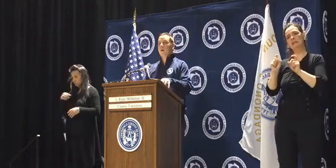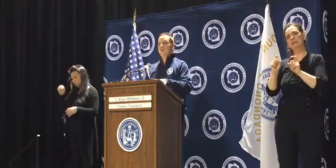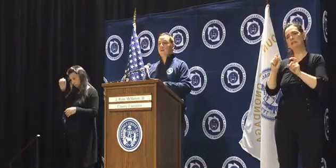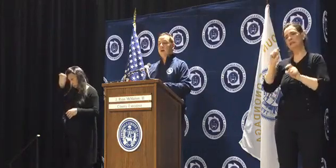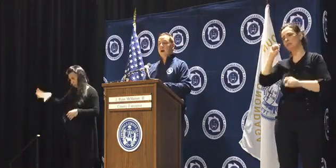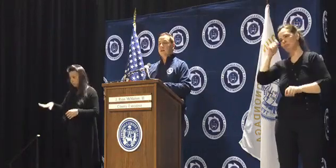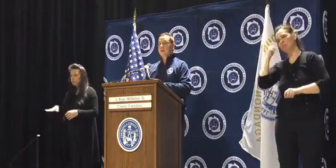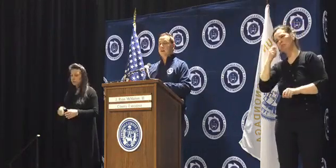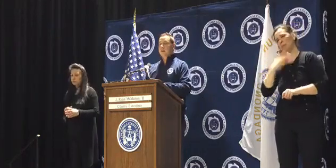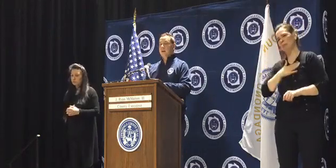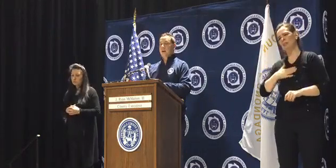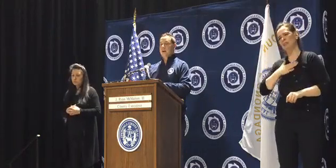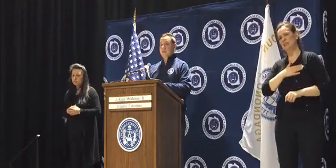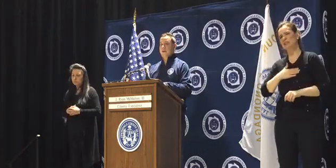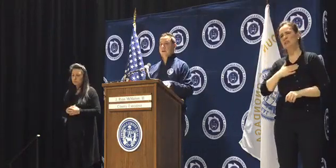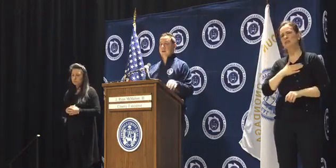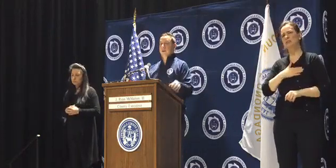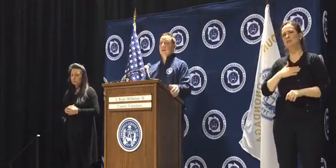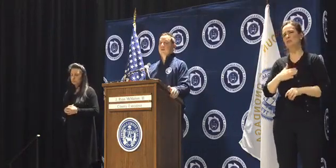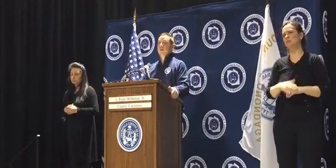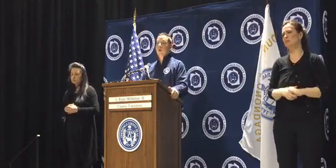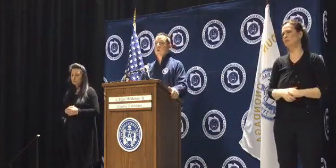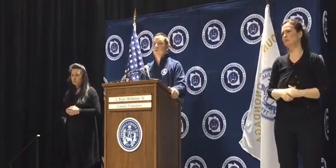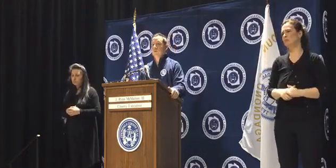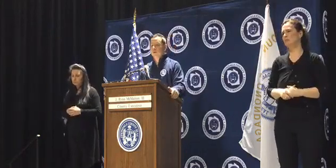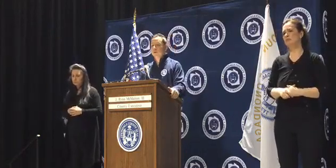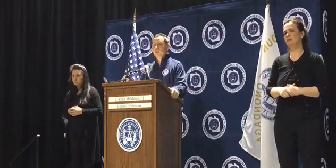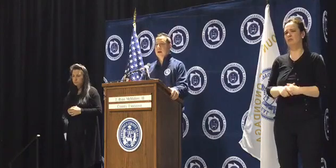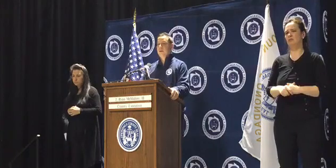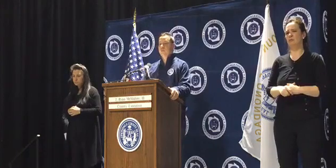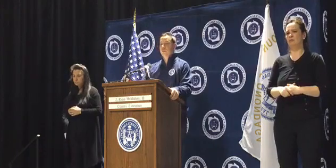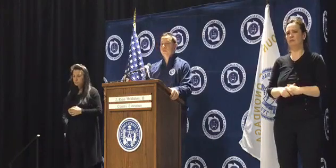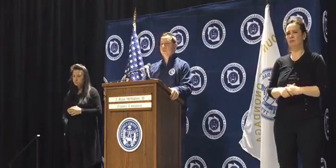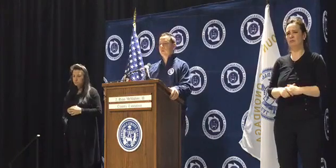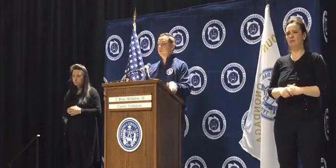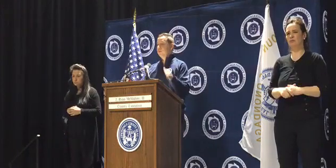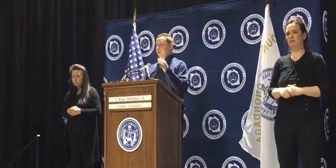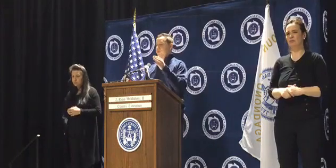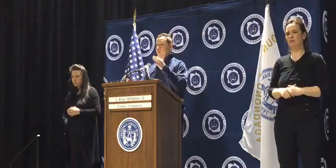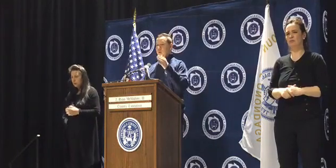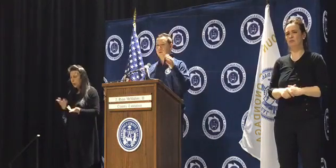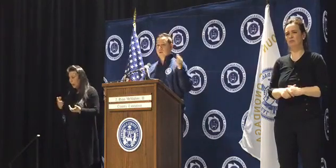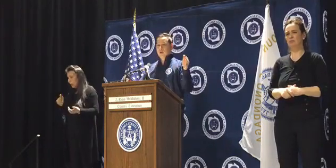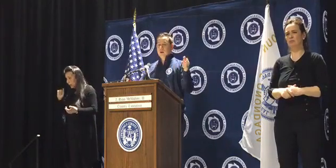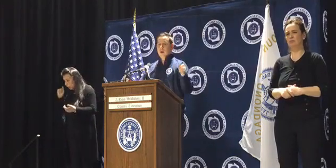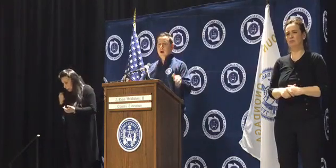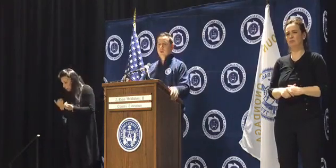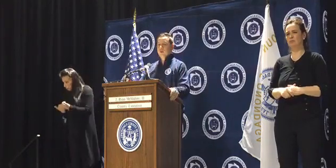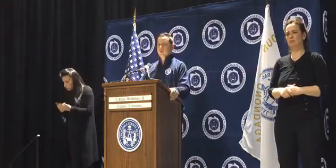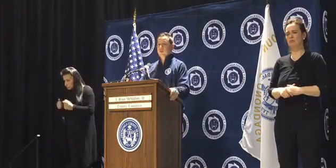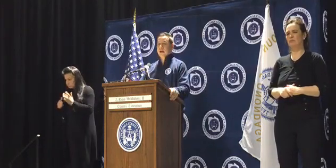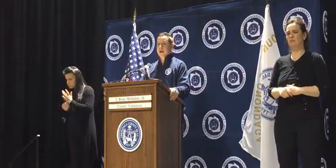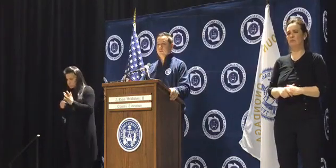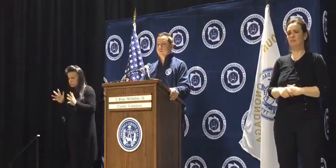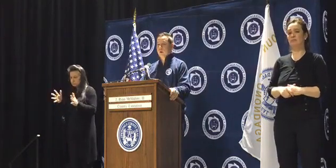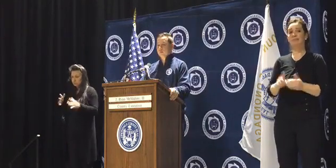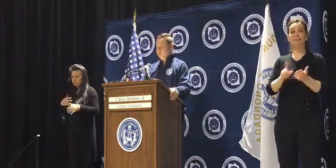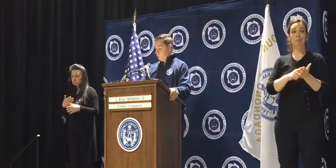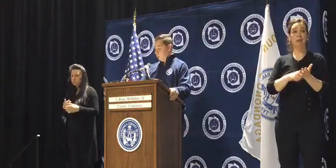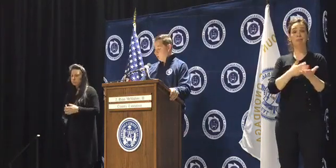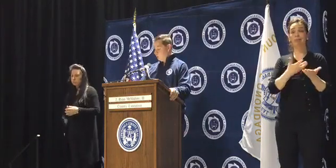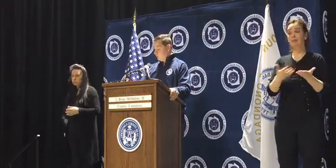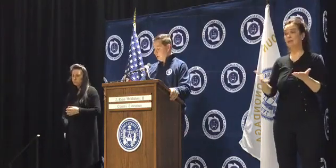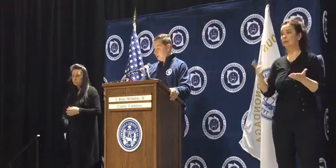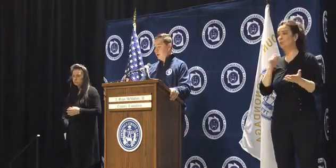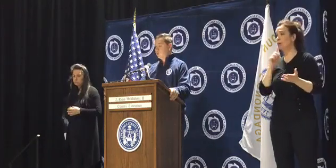you advice on getting tested. So there's going to be times where this is going to be very fluid. There's going to be times where people